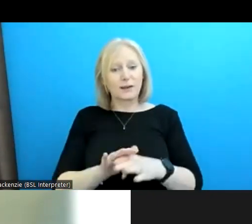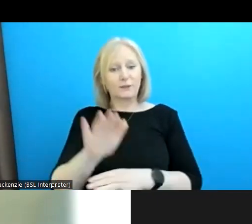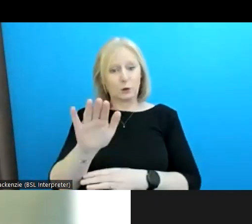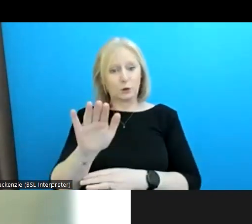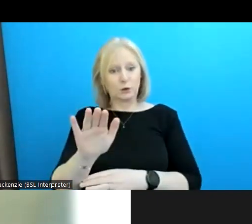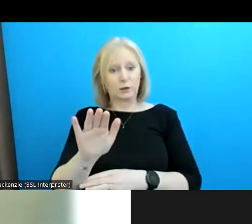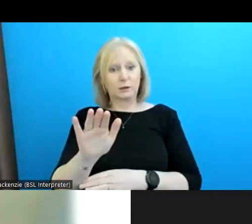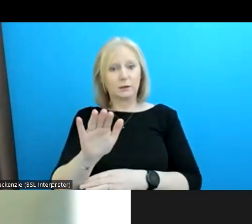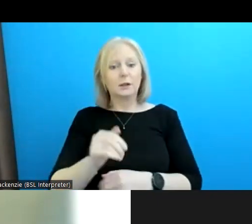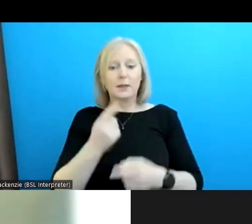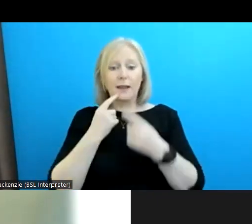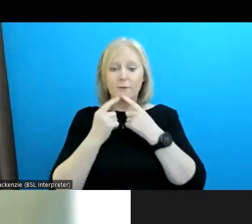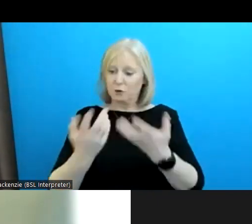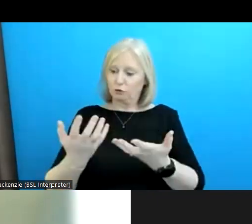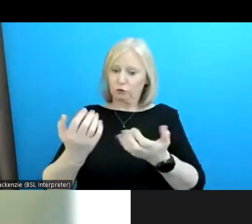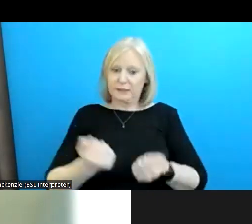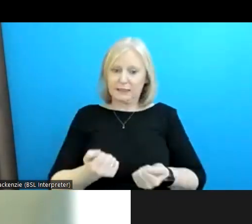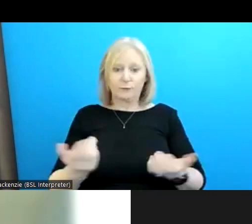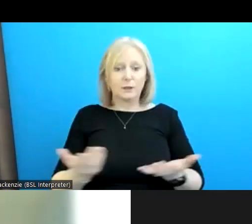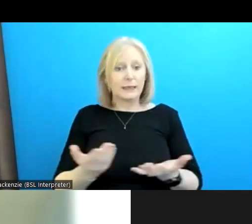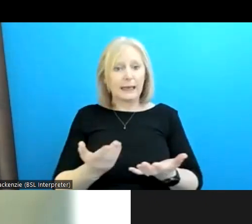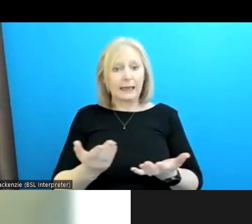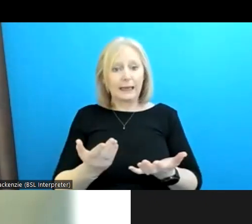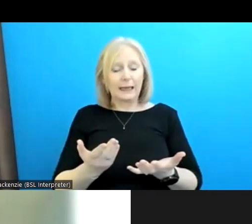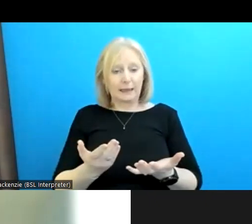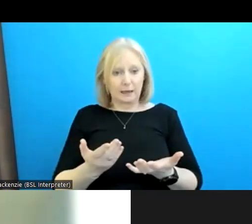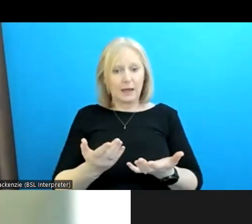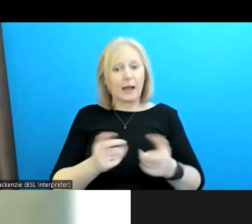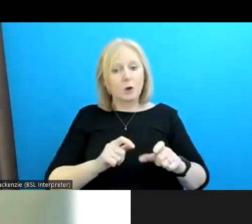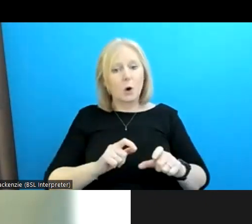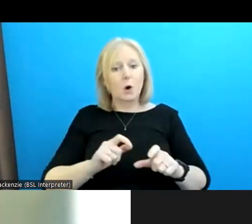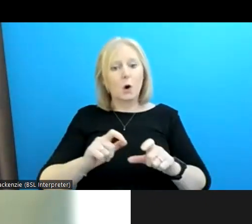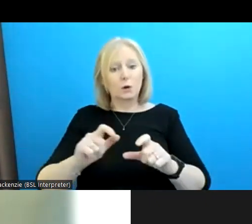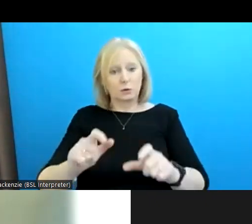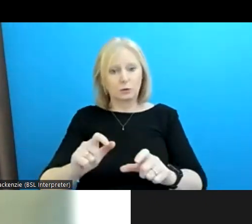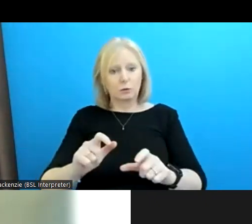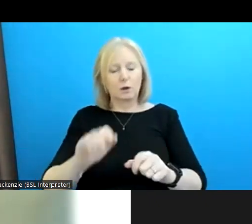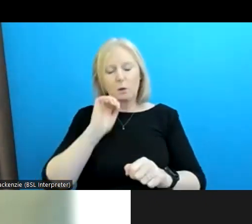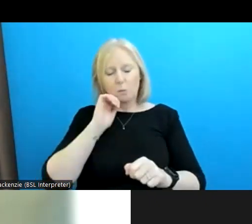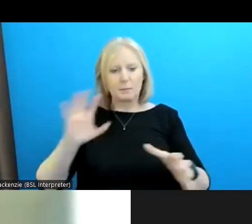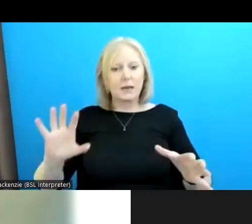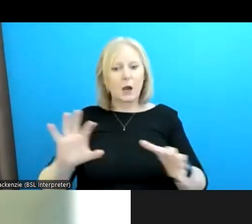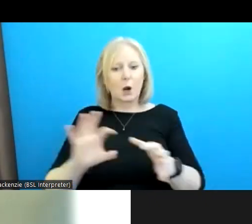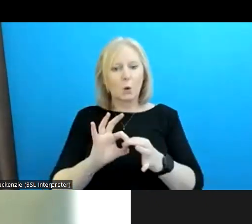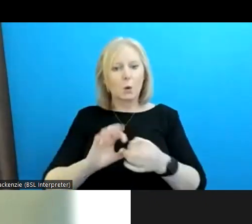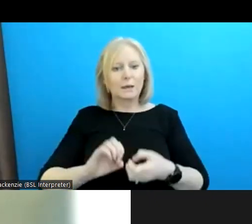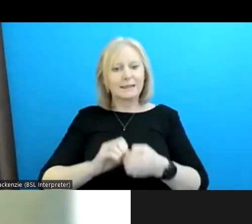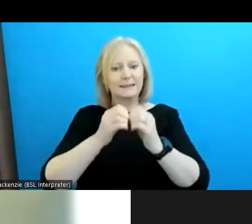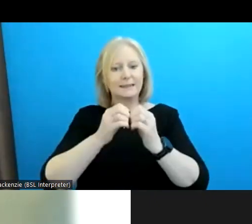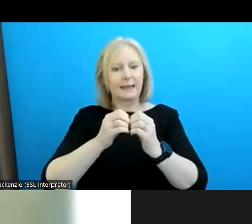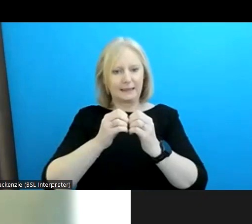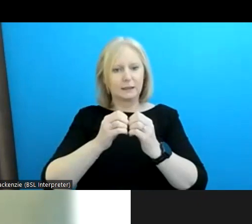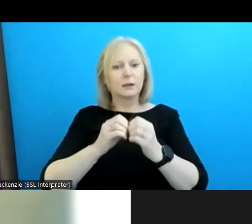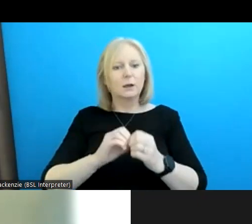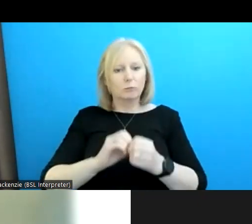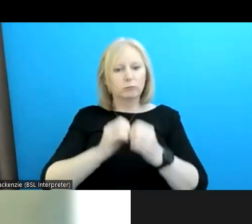today, that we've had previously and ongoing, will truly make it a co-designed, co-production plan. And